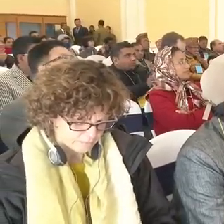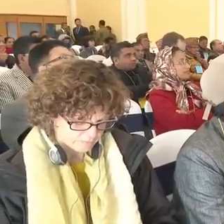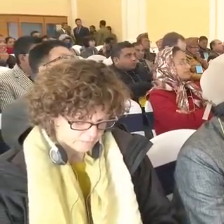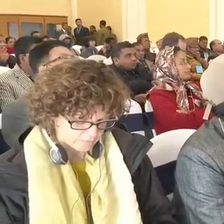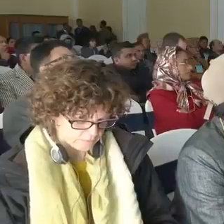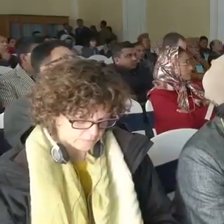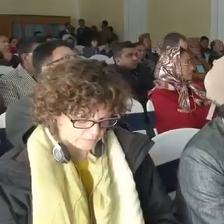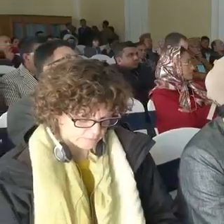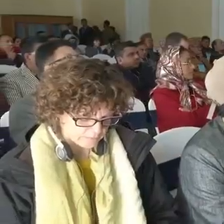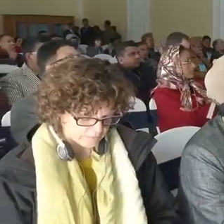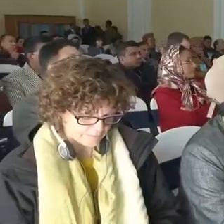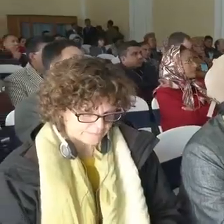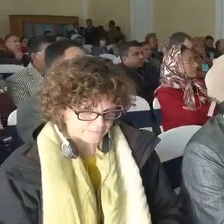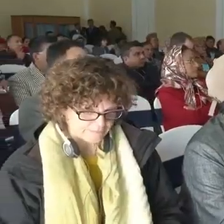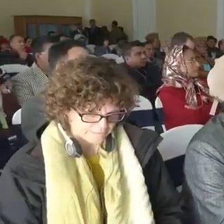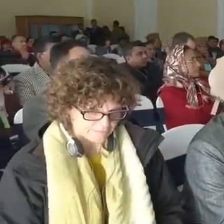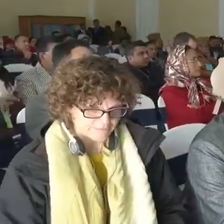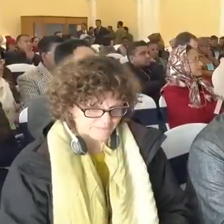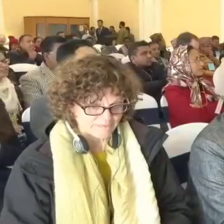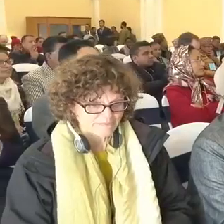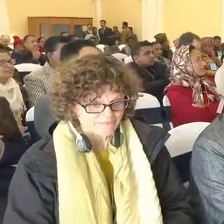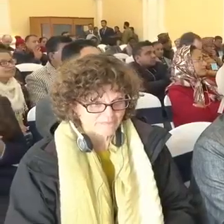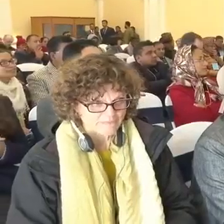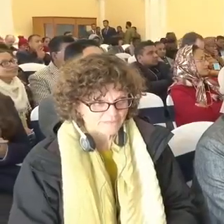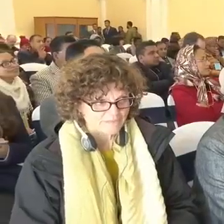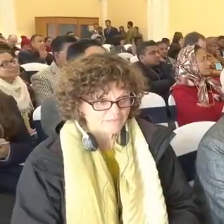jobs has